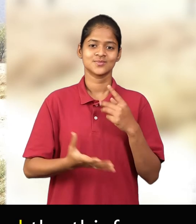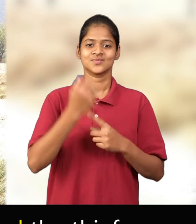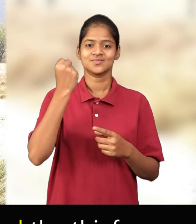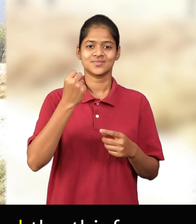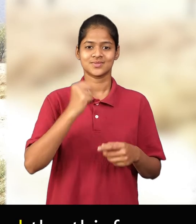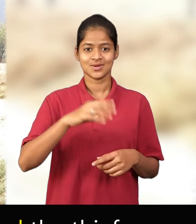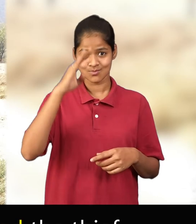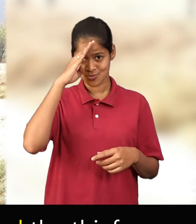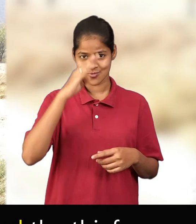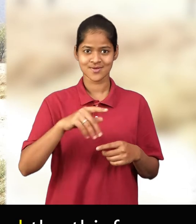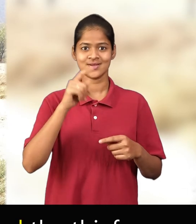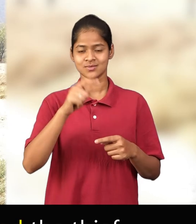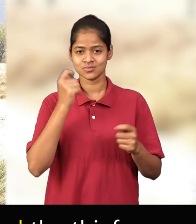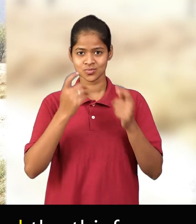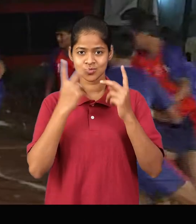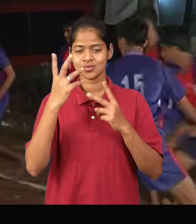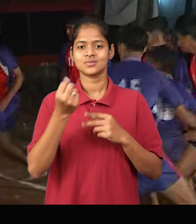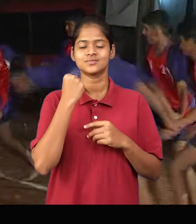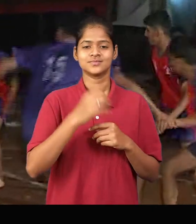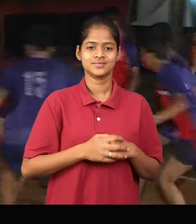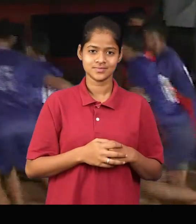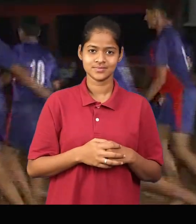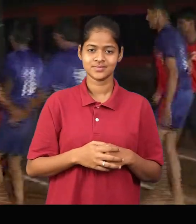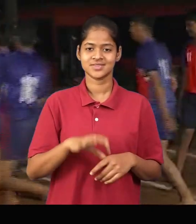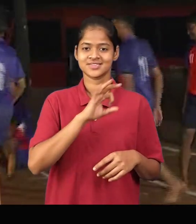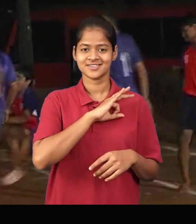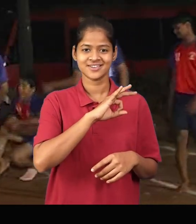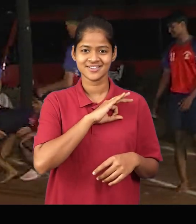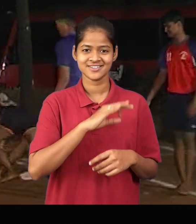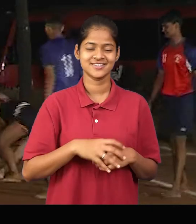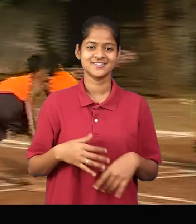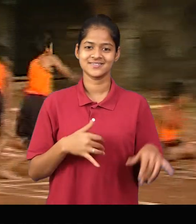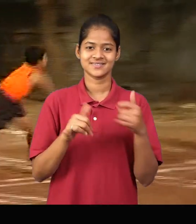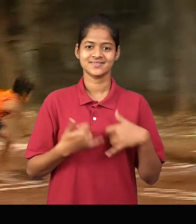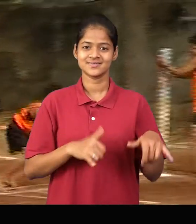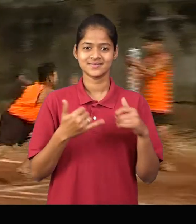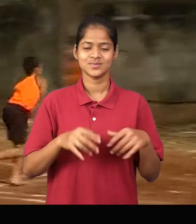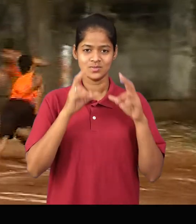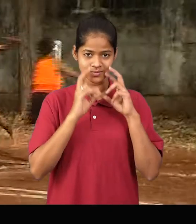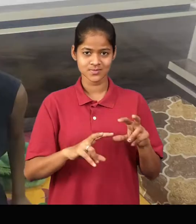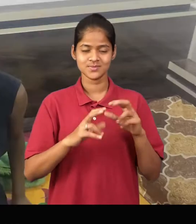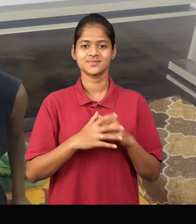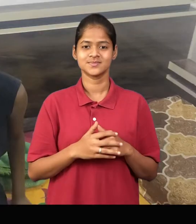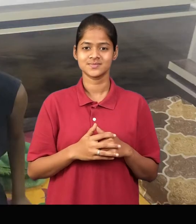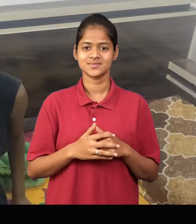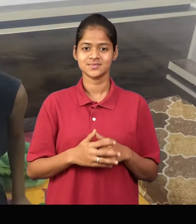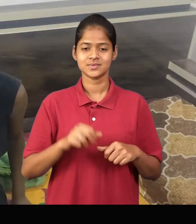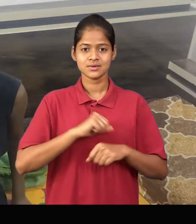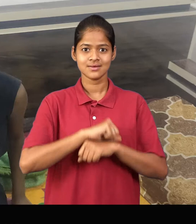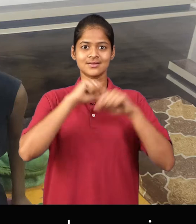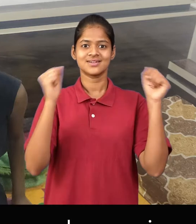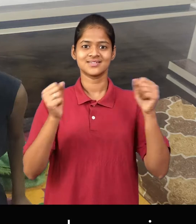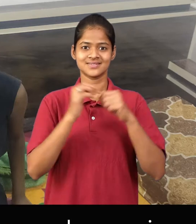police will find the thief. Like I like to watch games. Wake up